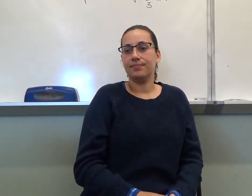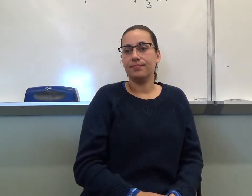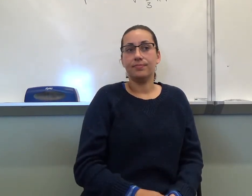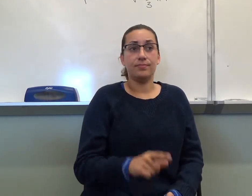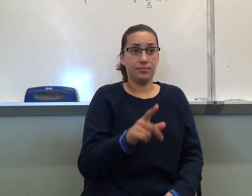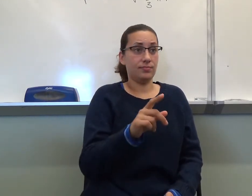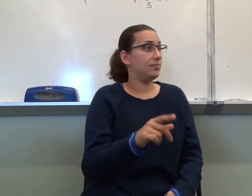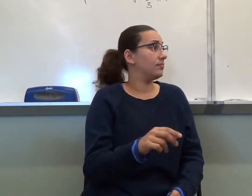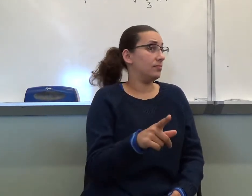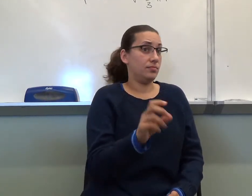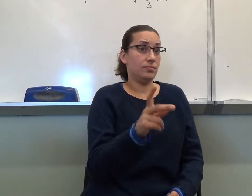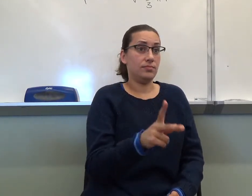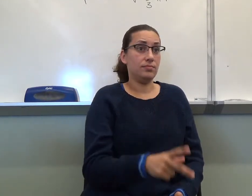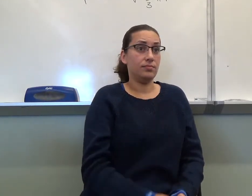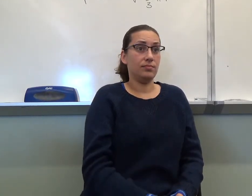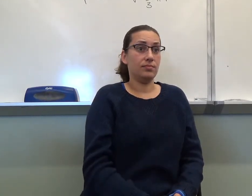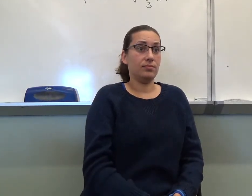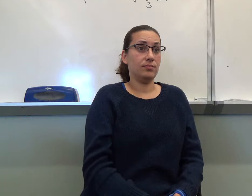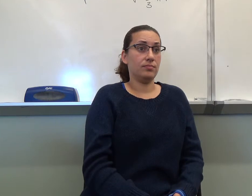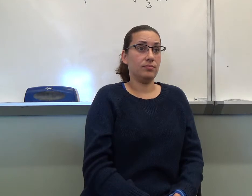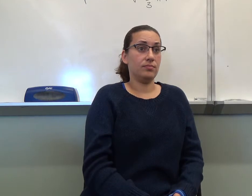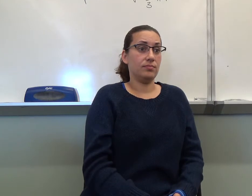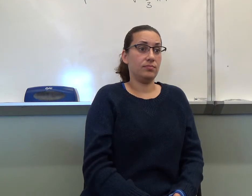And then you've got the name here. This is Katrina,